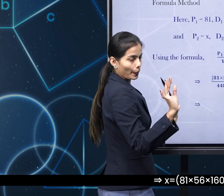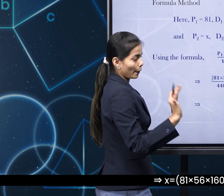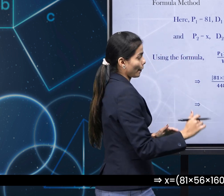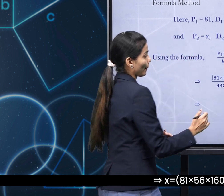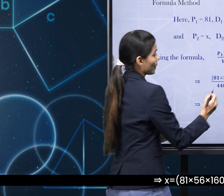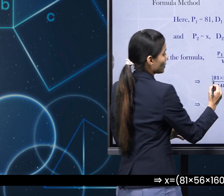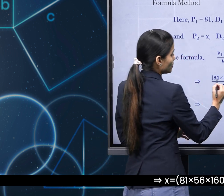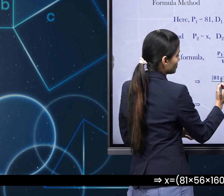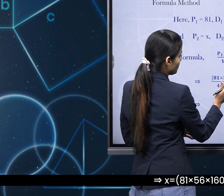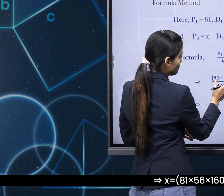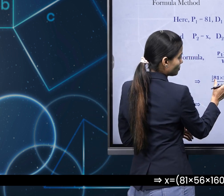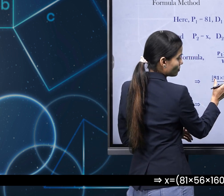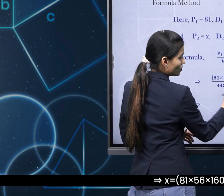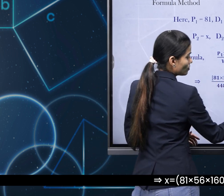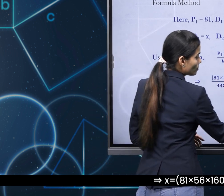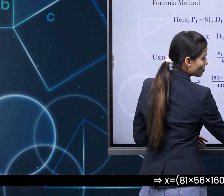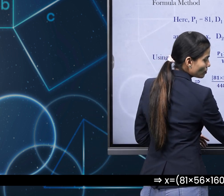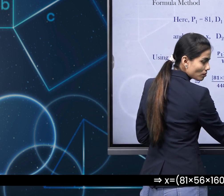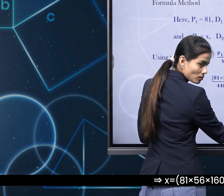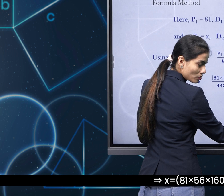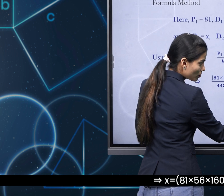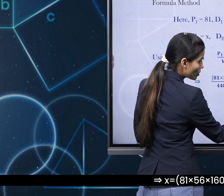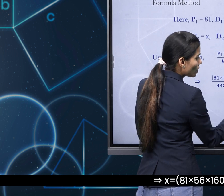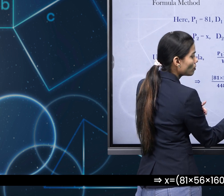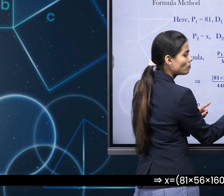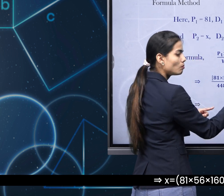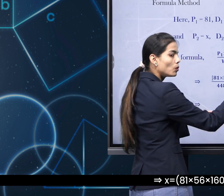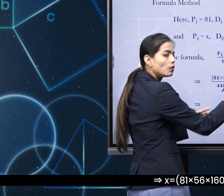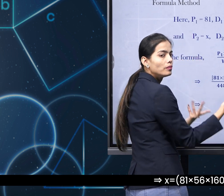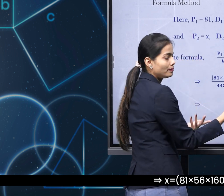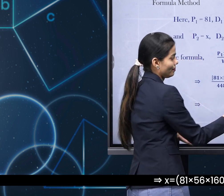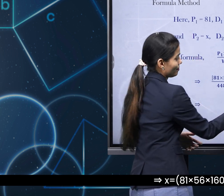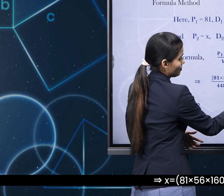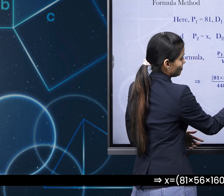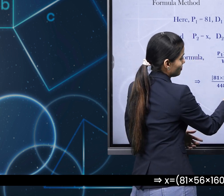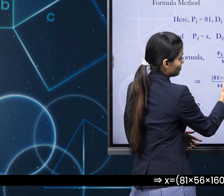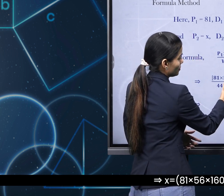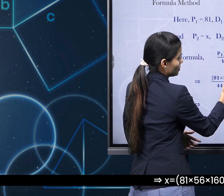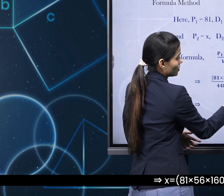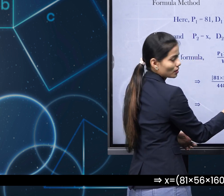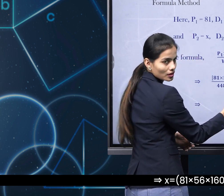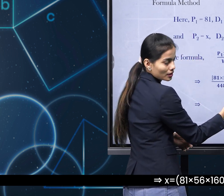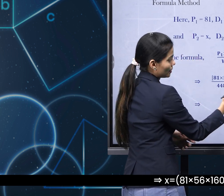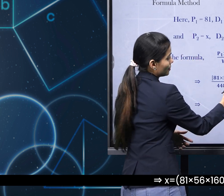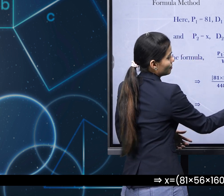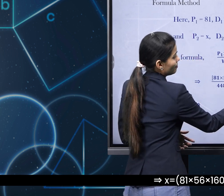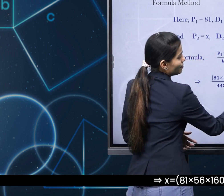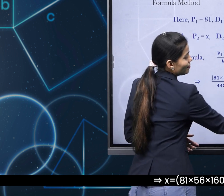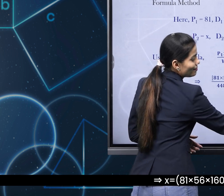X is equal to 81 into 56 into 160 by 448 into 27.